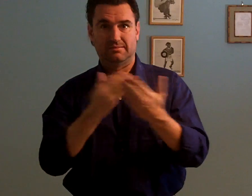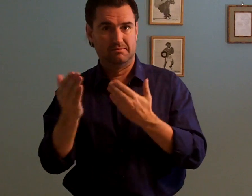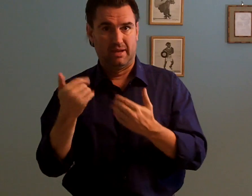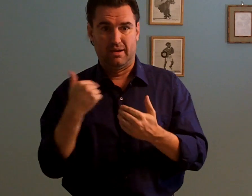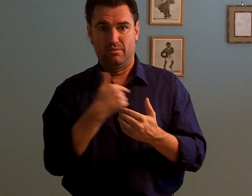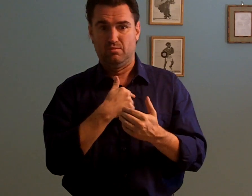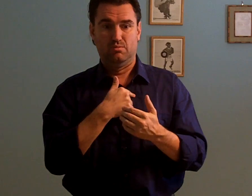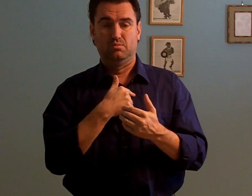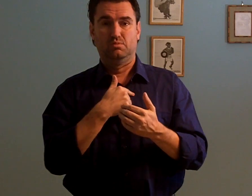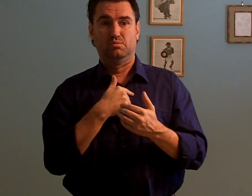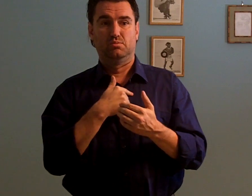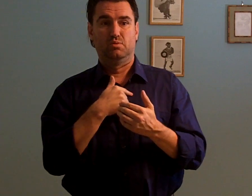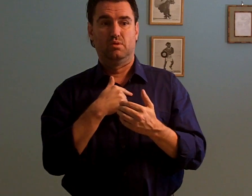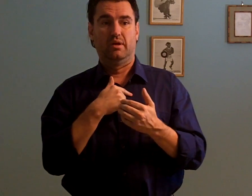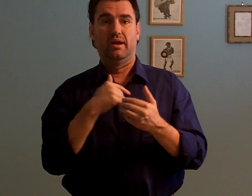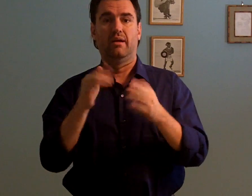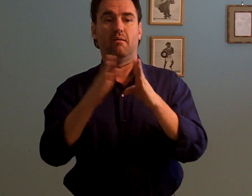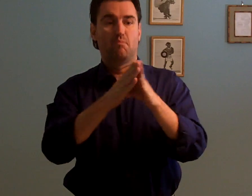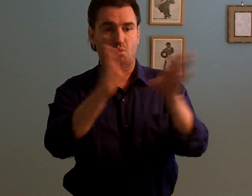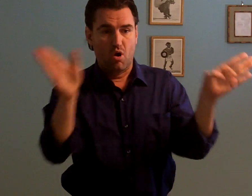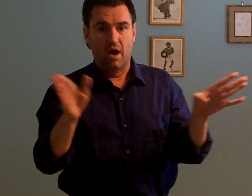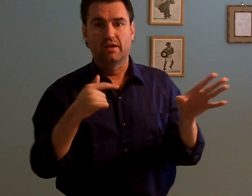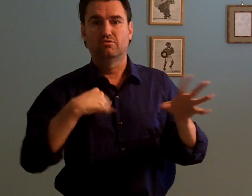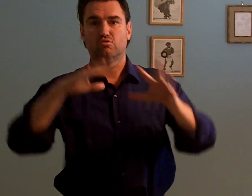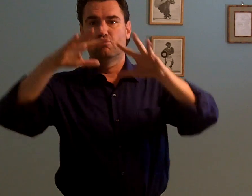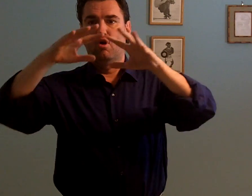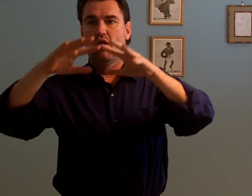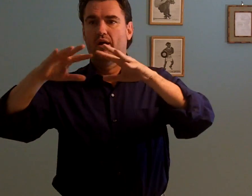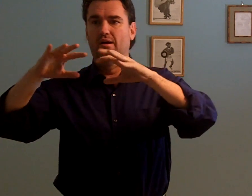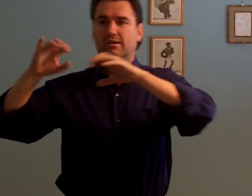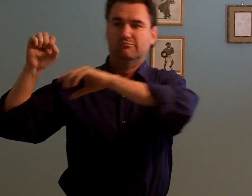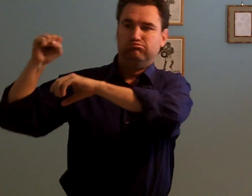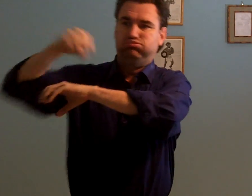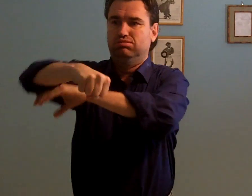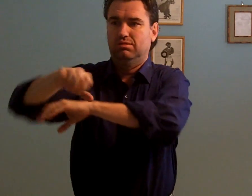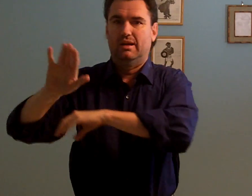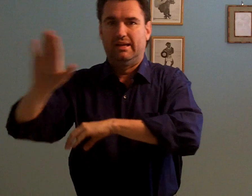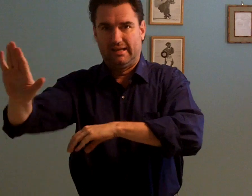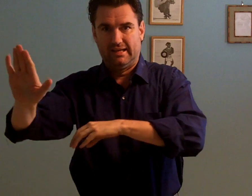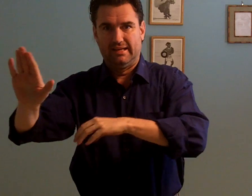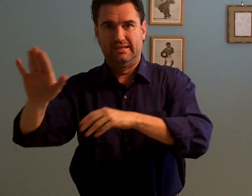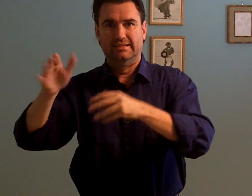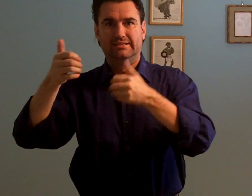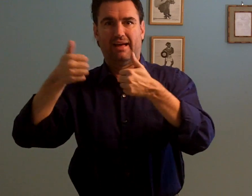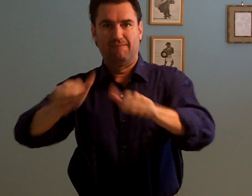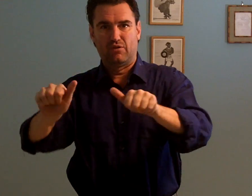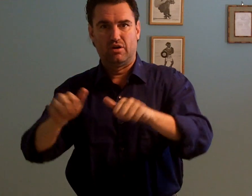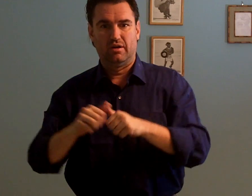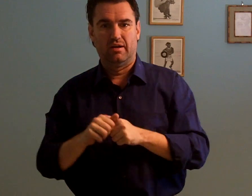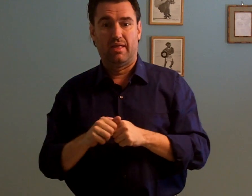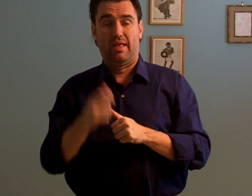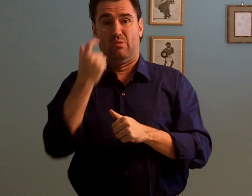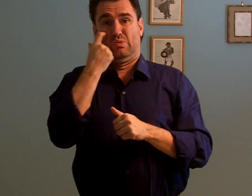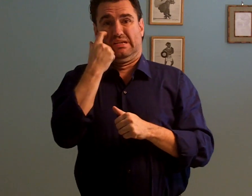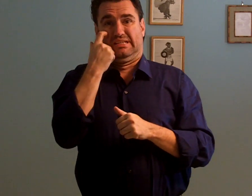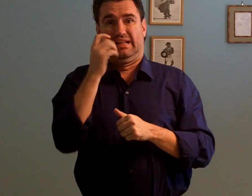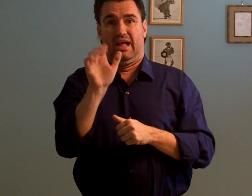network. Then, last August, after years of painstaking work by our intelligence community, I